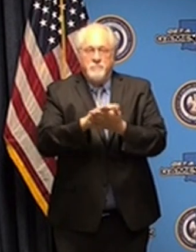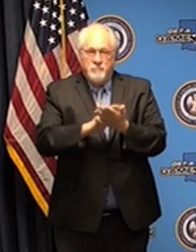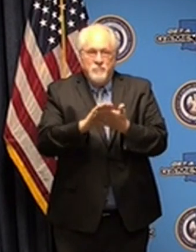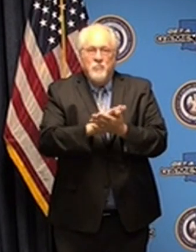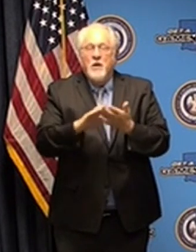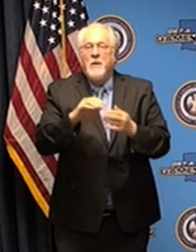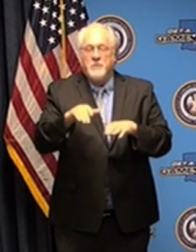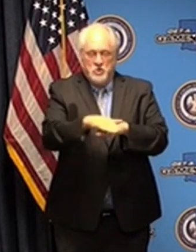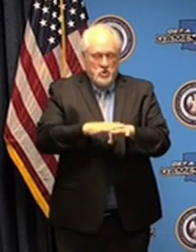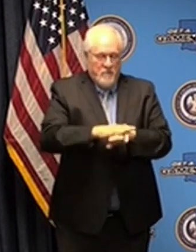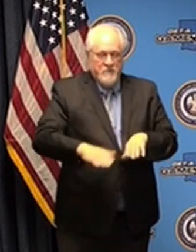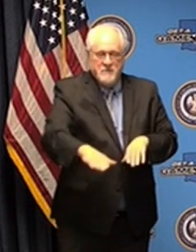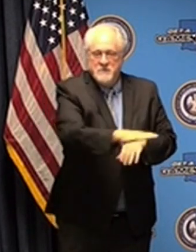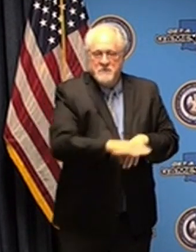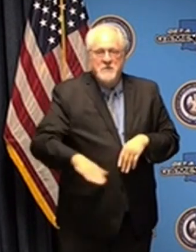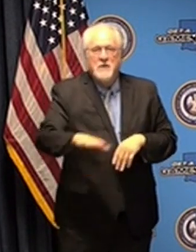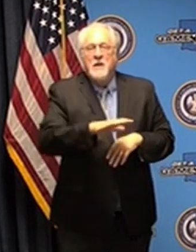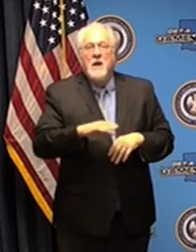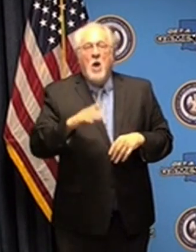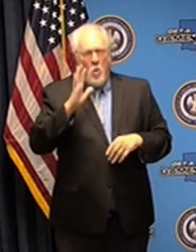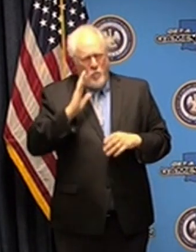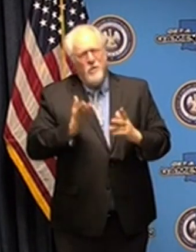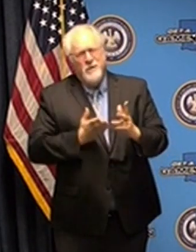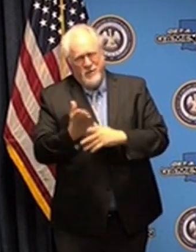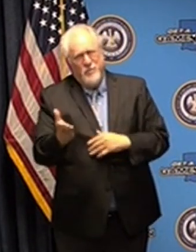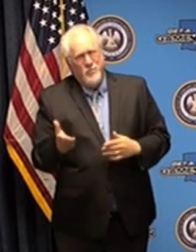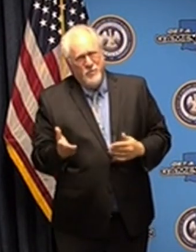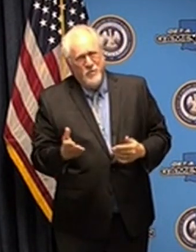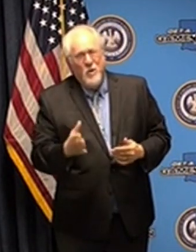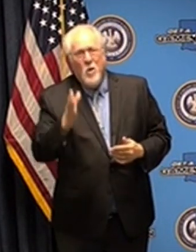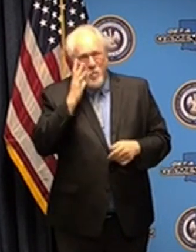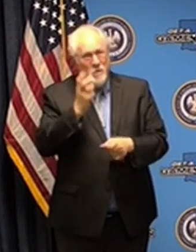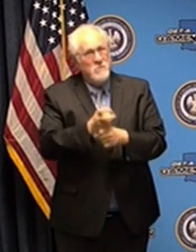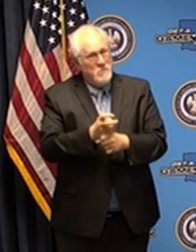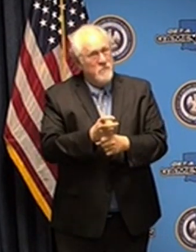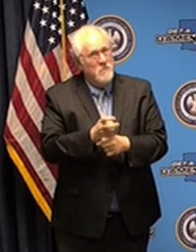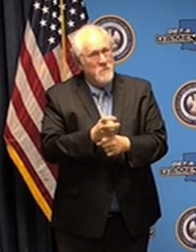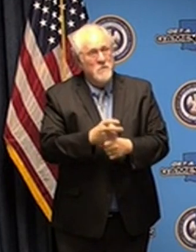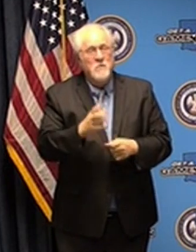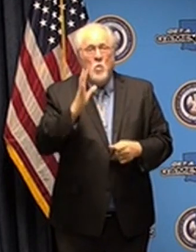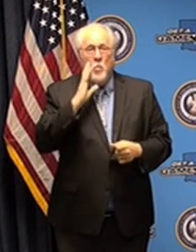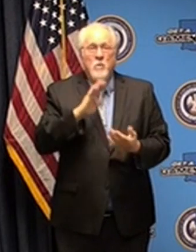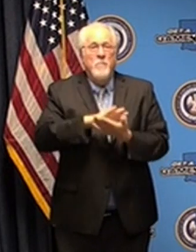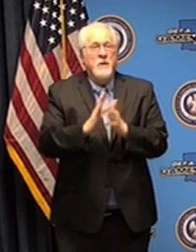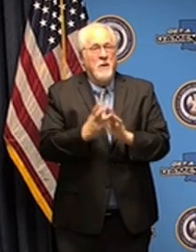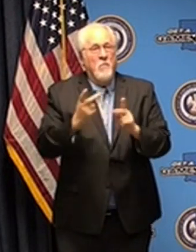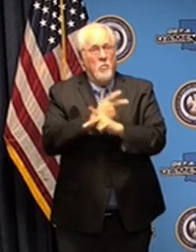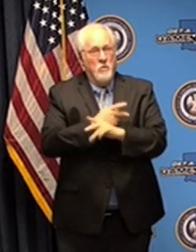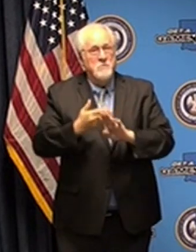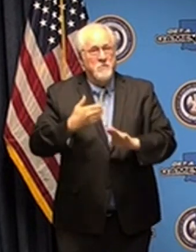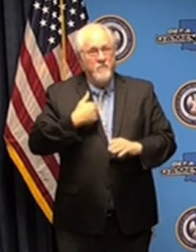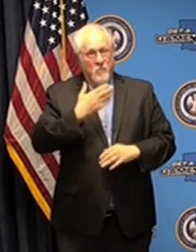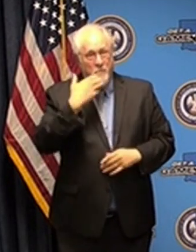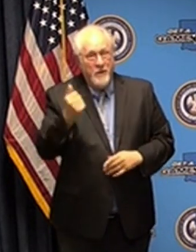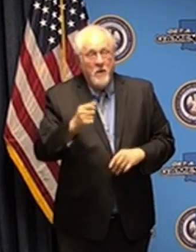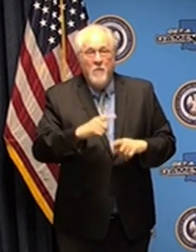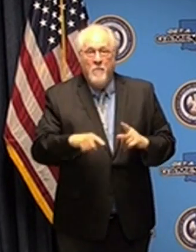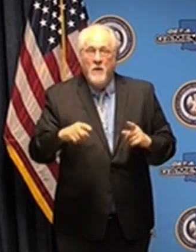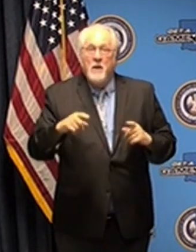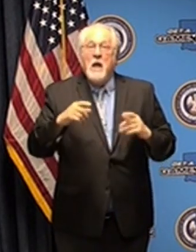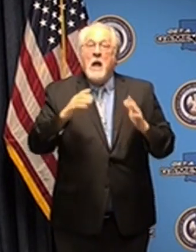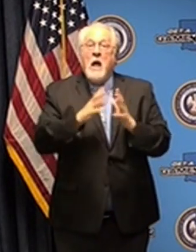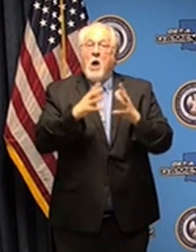surfaces. I want to reassure everybody that we're going to get through this. It's going to be difficult. It's going to get worse before it gets better. But how much